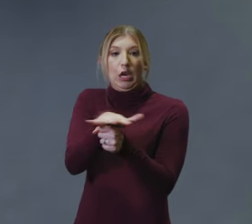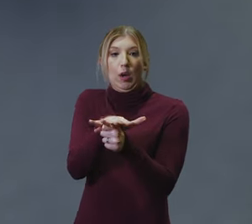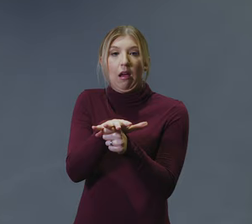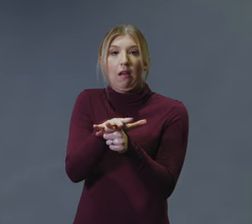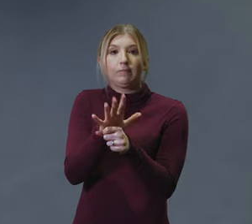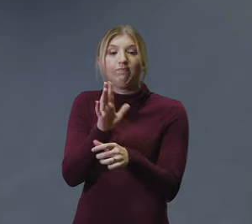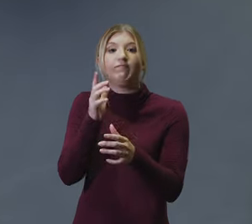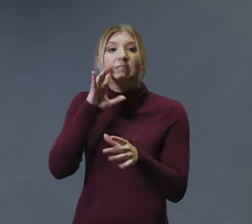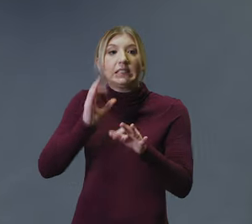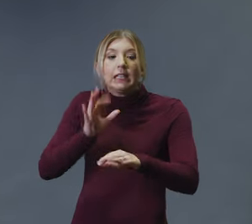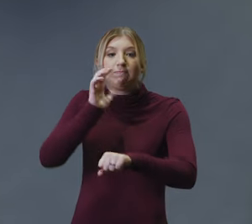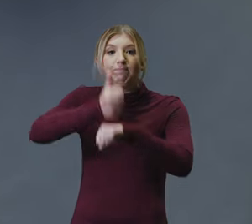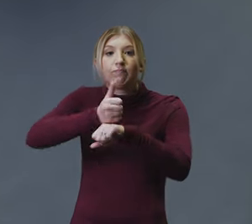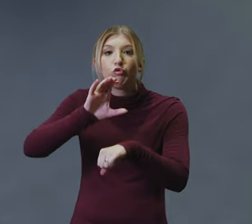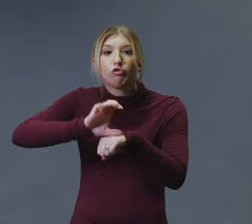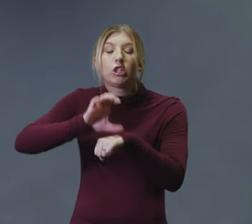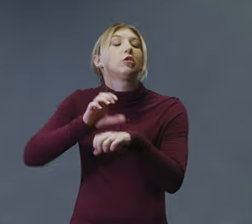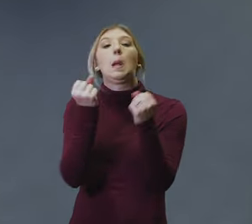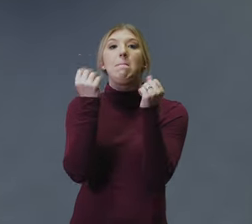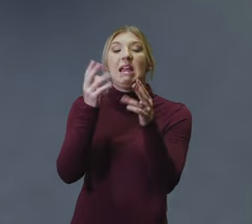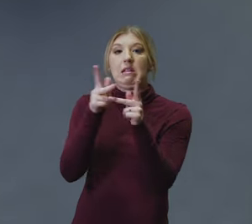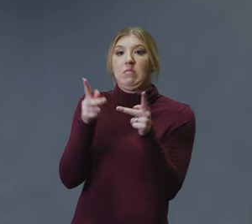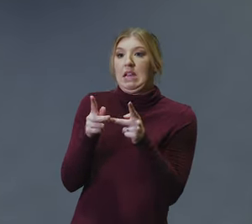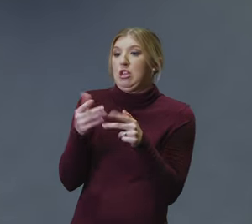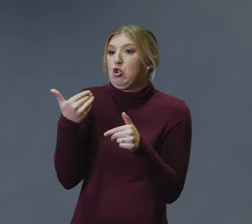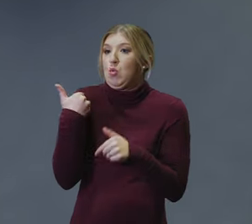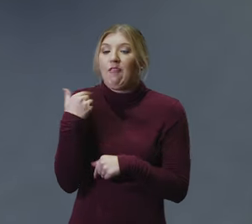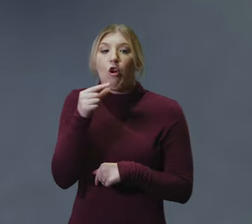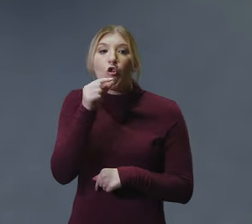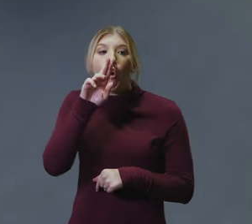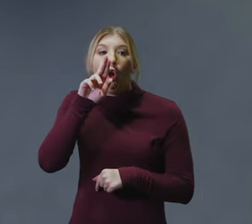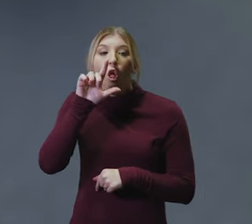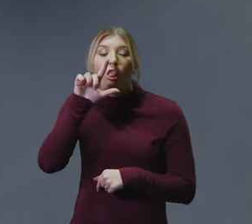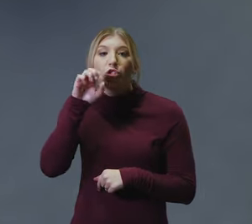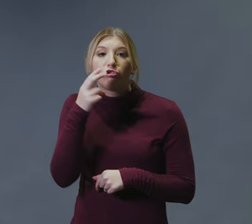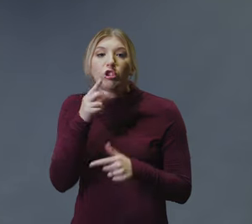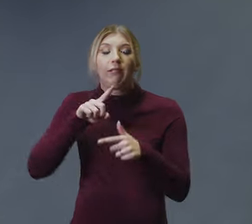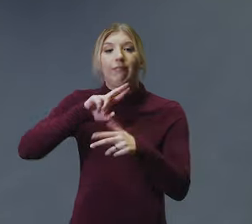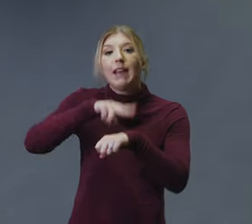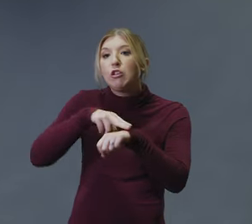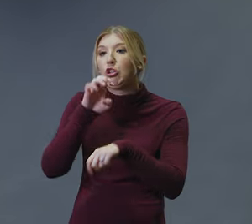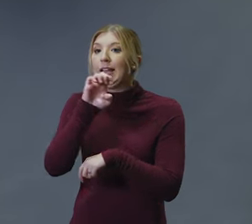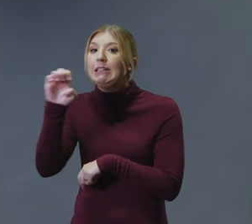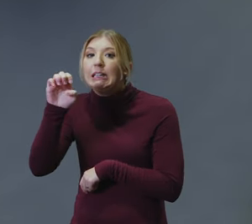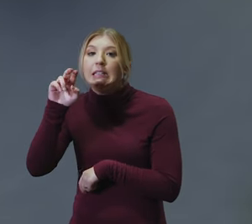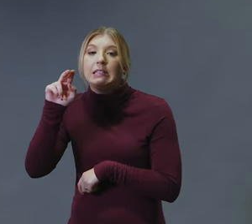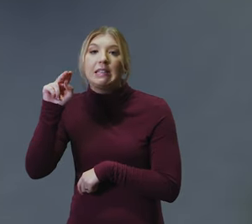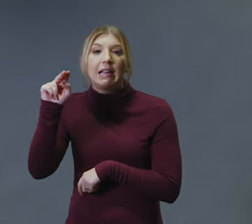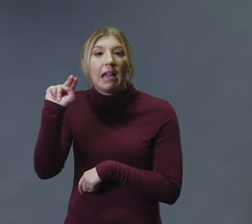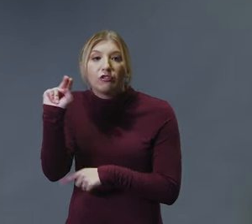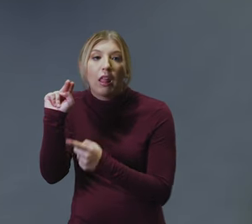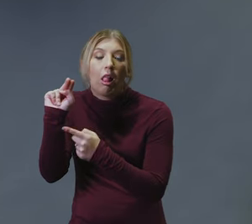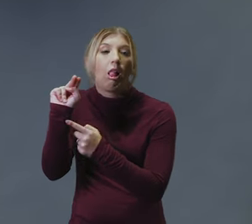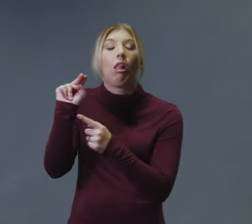in Nashville. There are a lot of places in Nashville, right? You've got the Gulch, you've got the Nations, you got East Nashville, you have